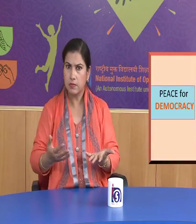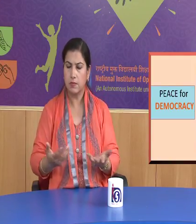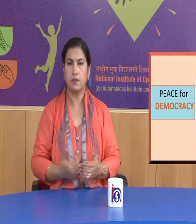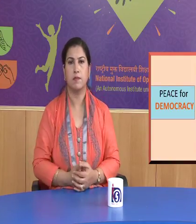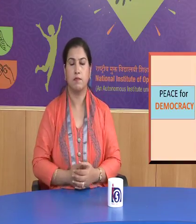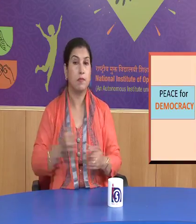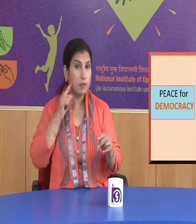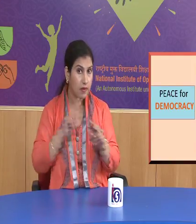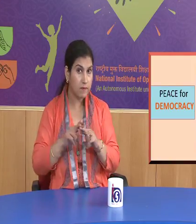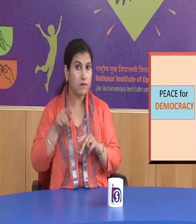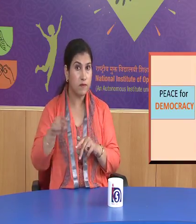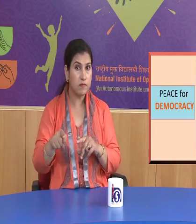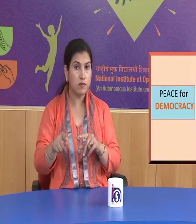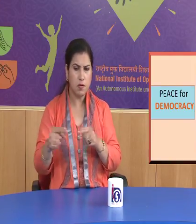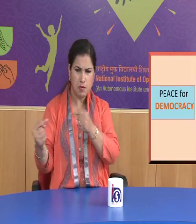if there is violence,